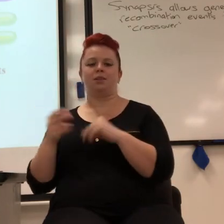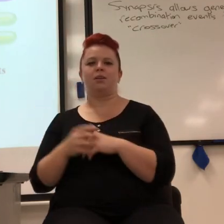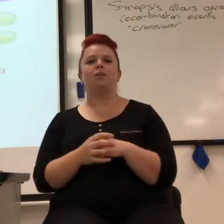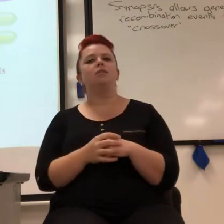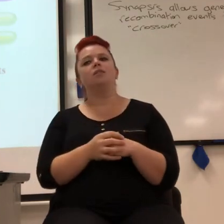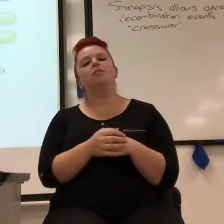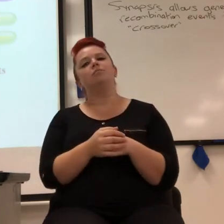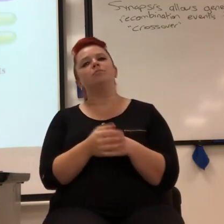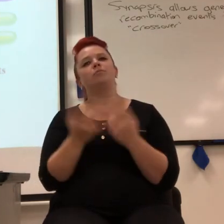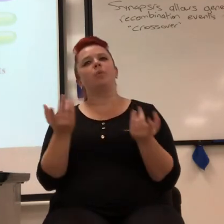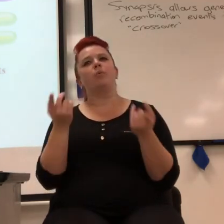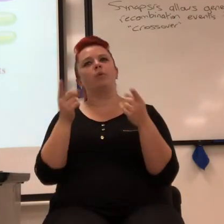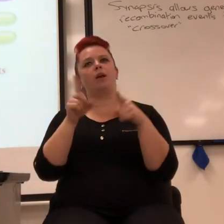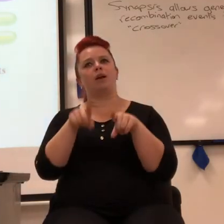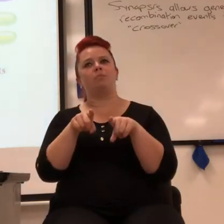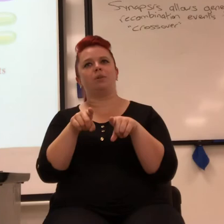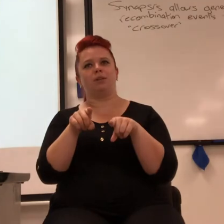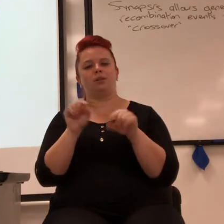is,